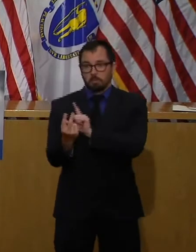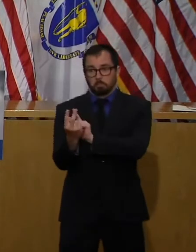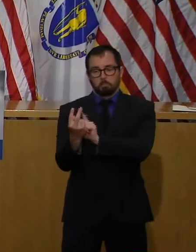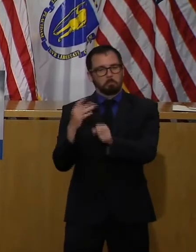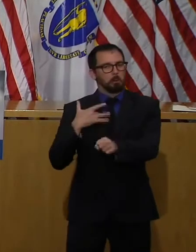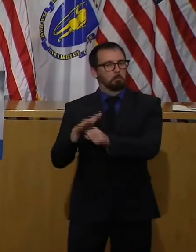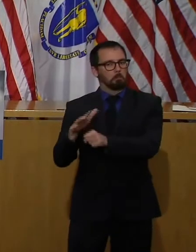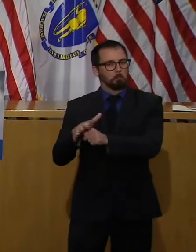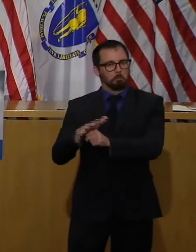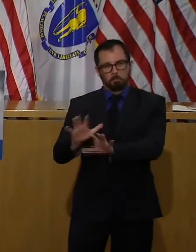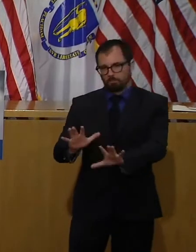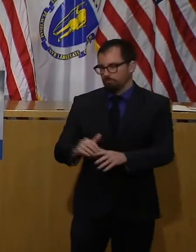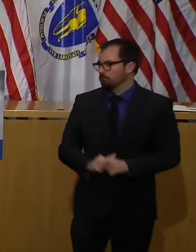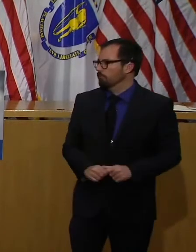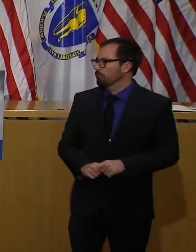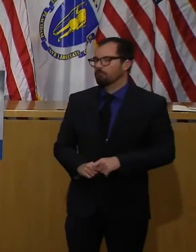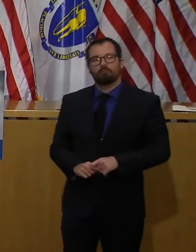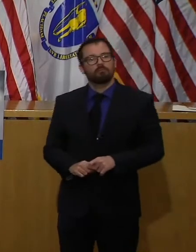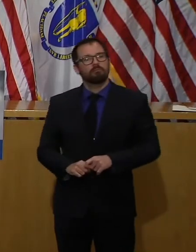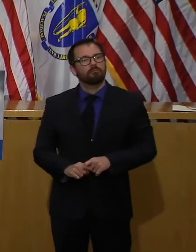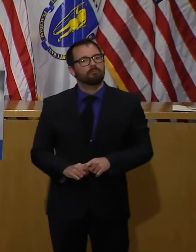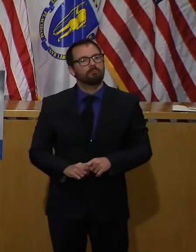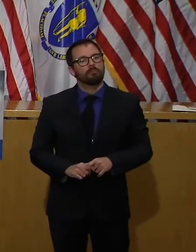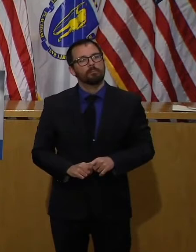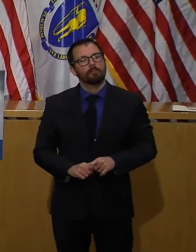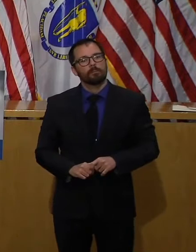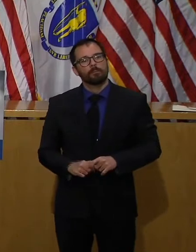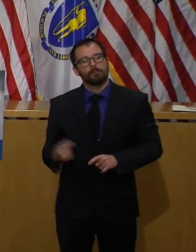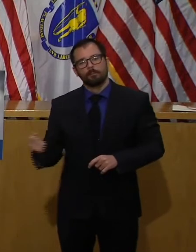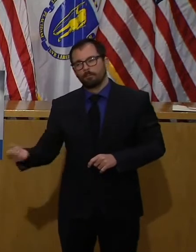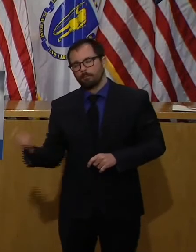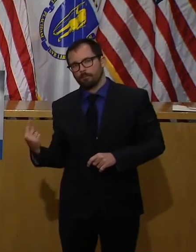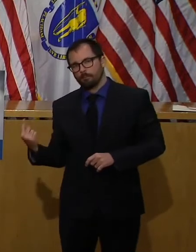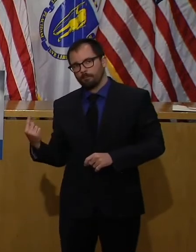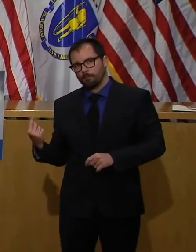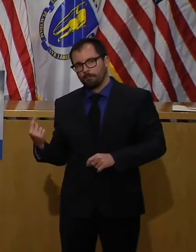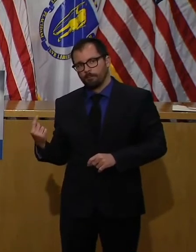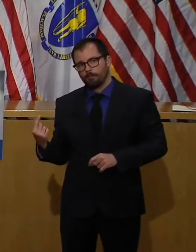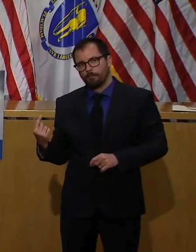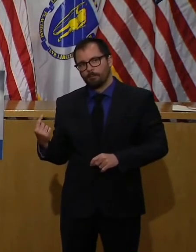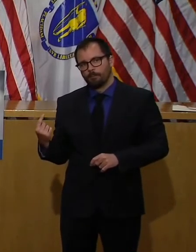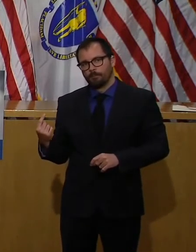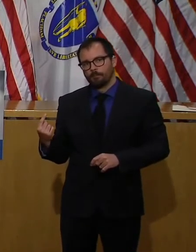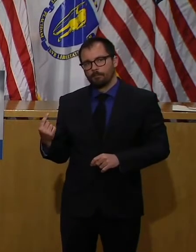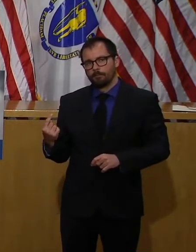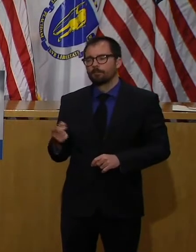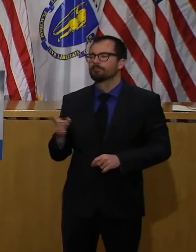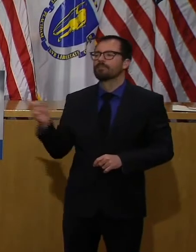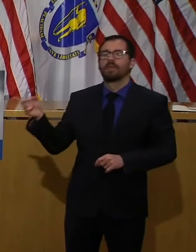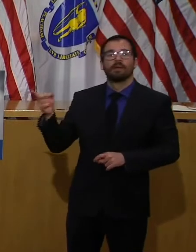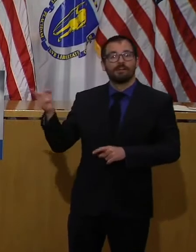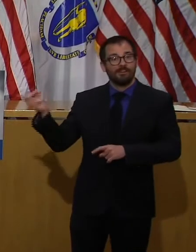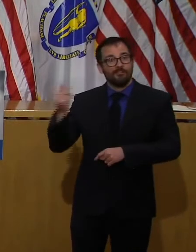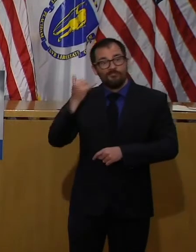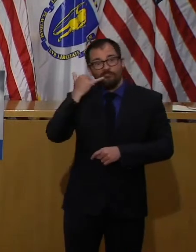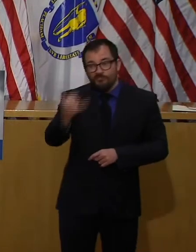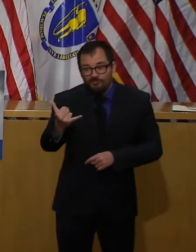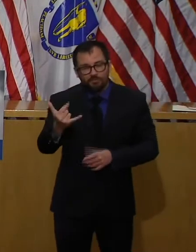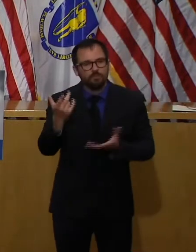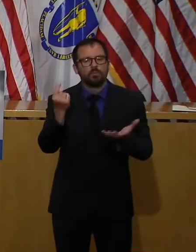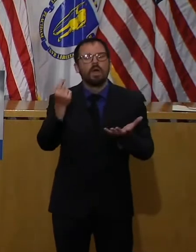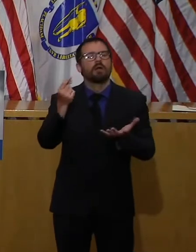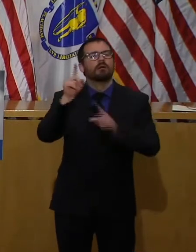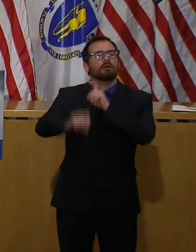only information we'll ask for is a name and a phone number. No one who calls you should ever ask for a social security